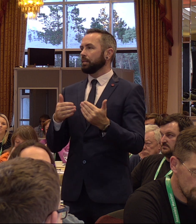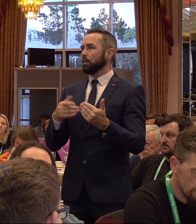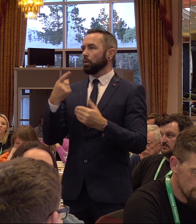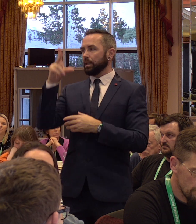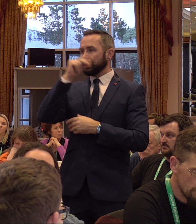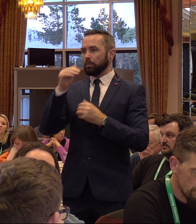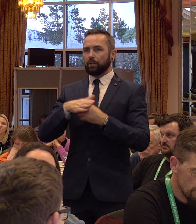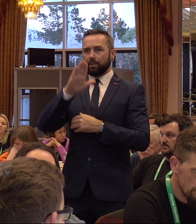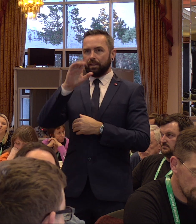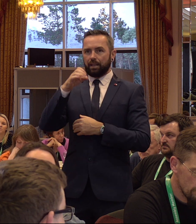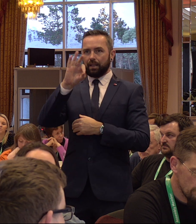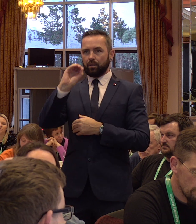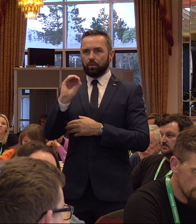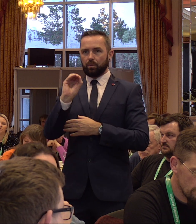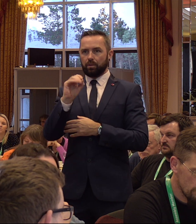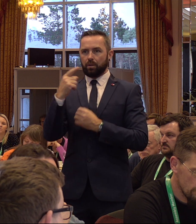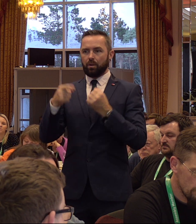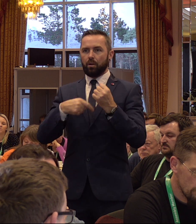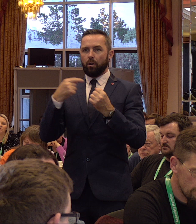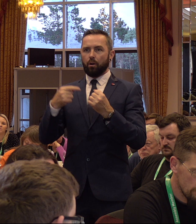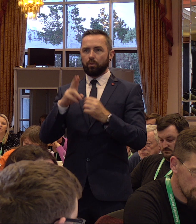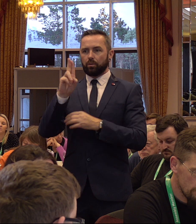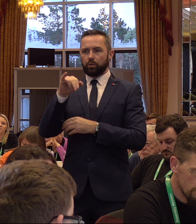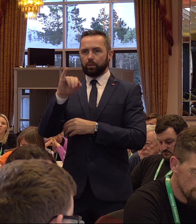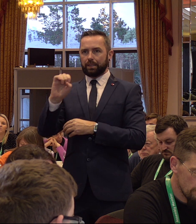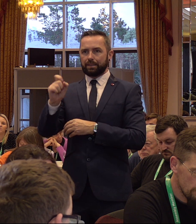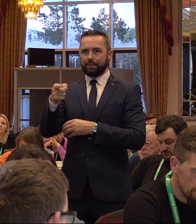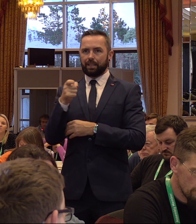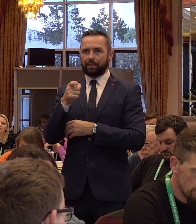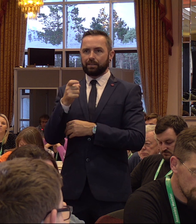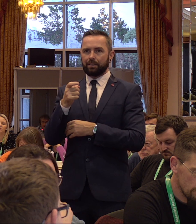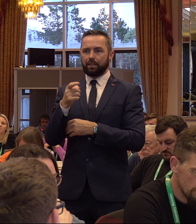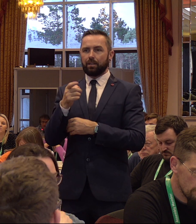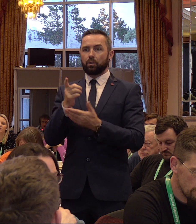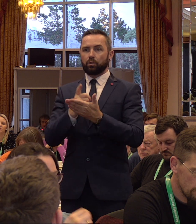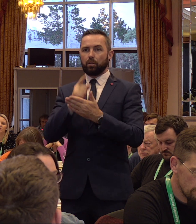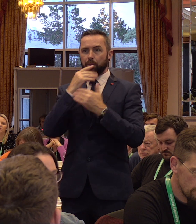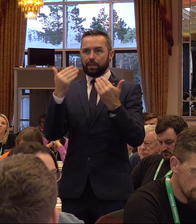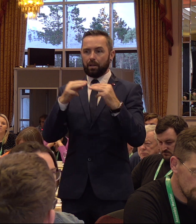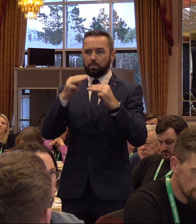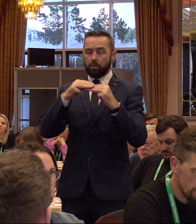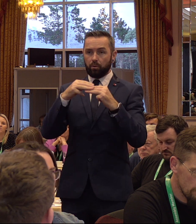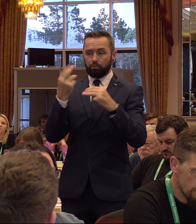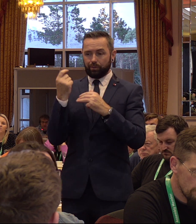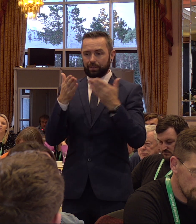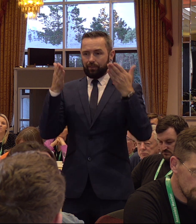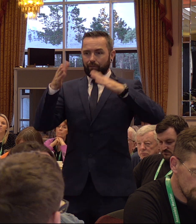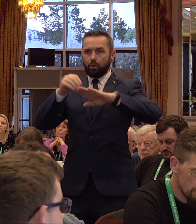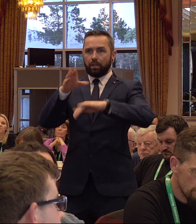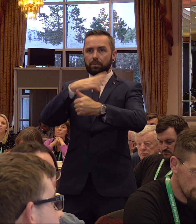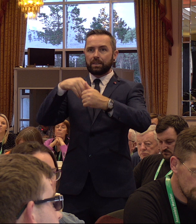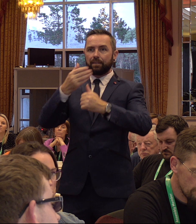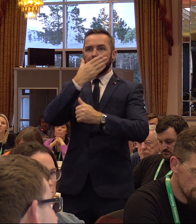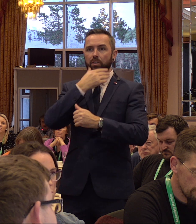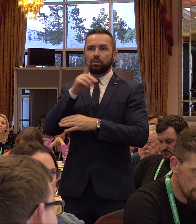example of Lego was always a unisex toy, but more recently it's now been targeted as specific